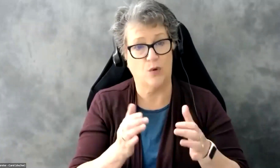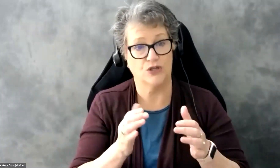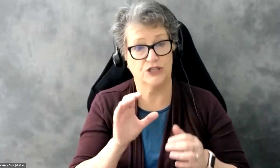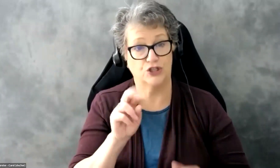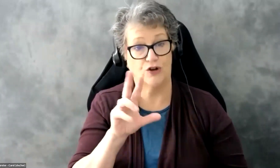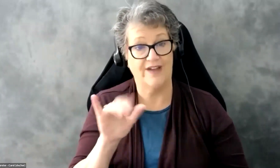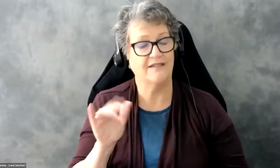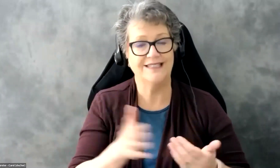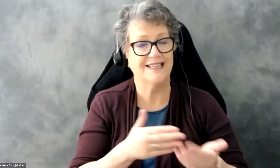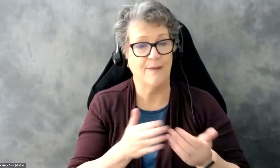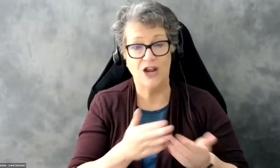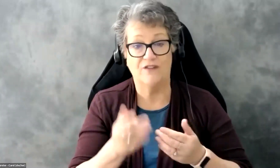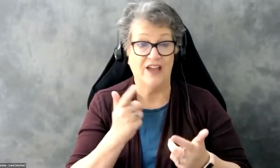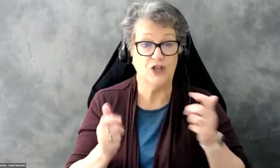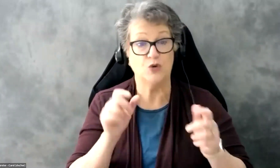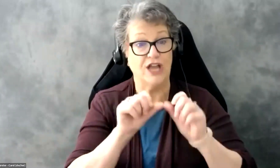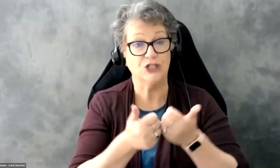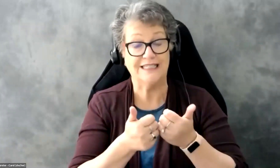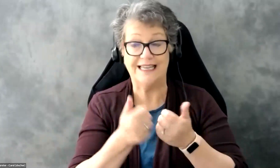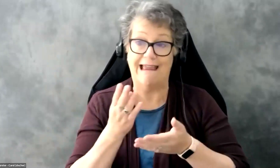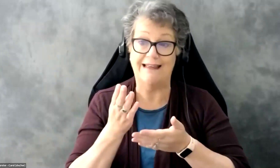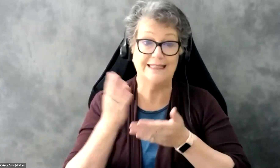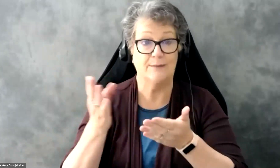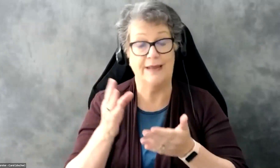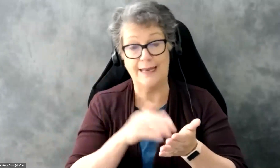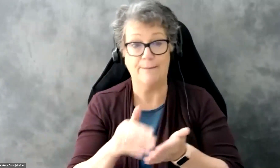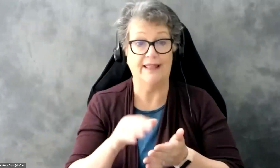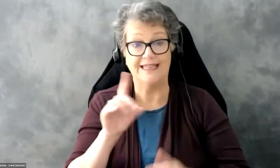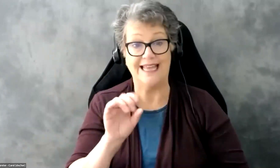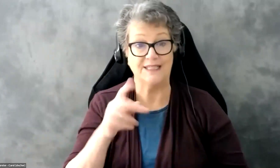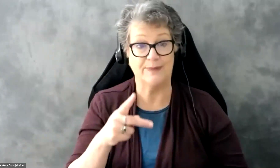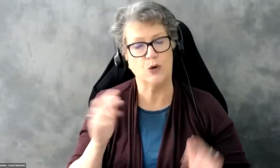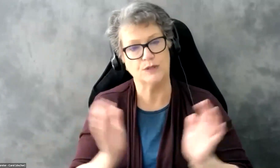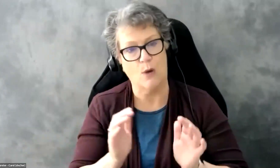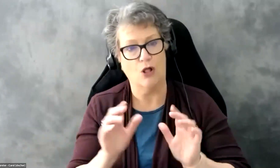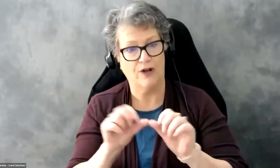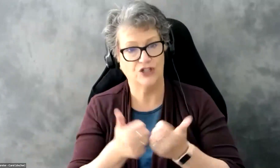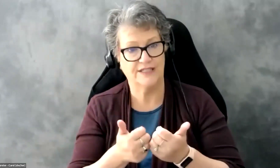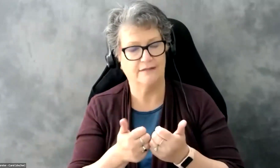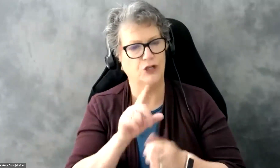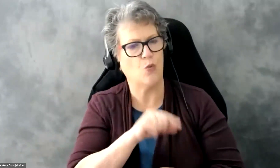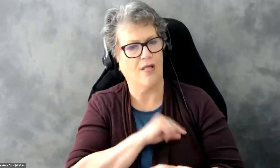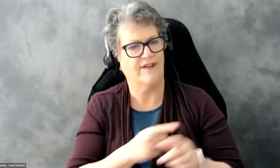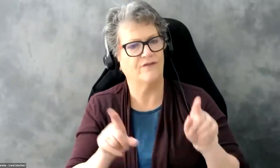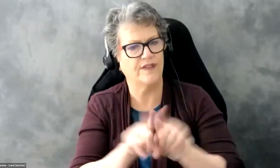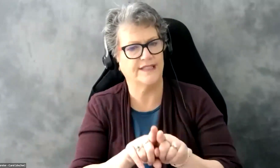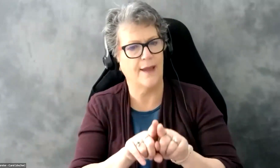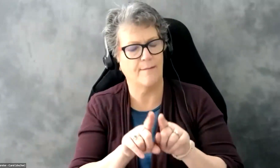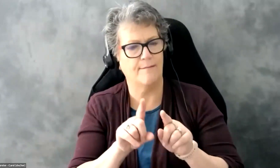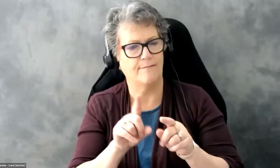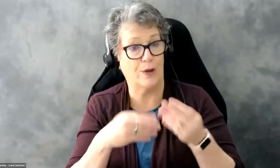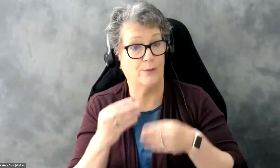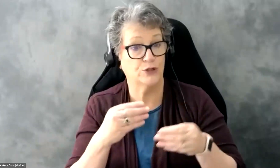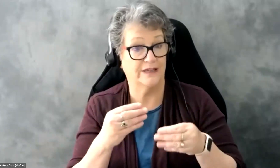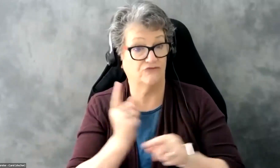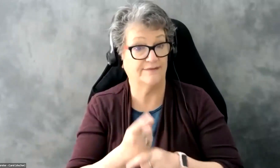it didn't matter if you had a great big huge agency and submitted 1 million DSPs, or if you had a smaller one, you qualified for the same reimbursement payment,